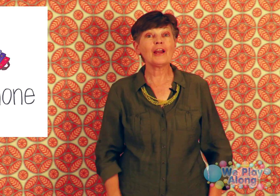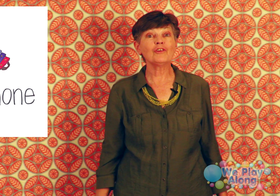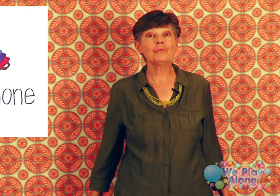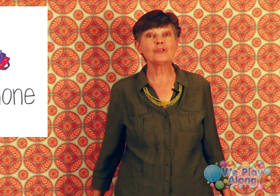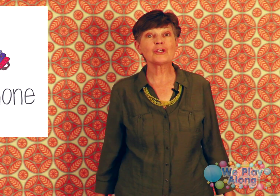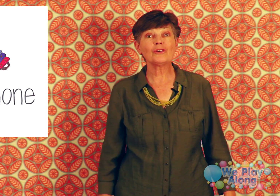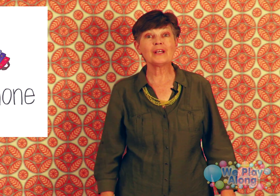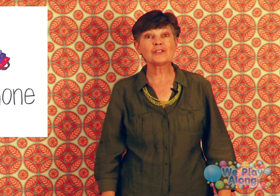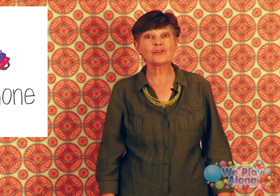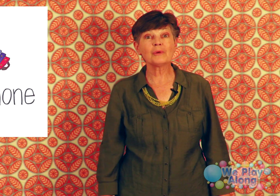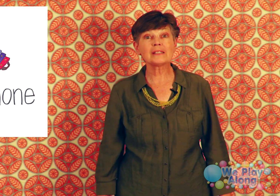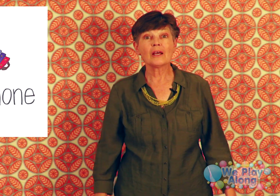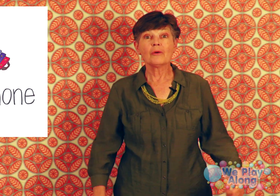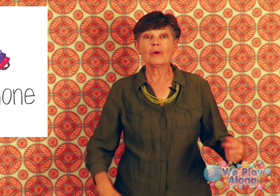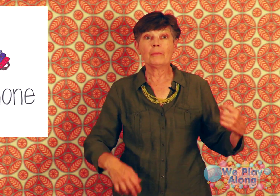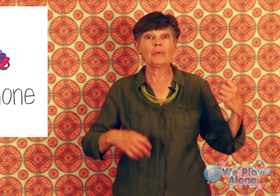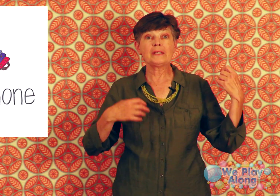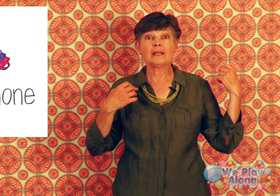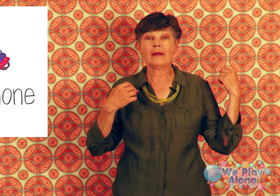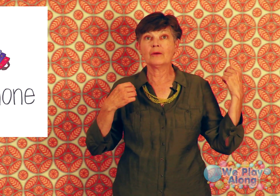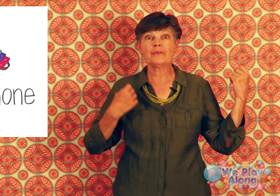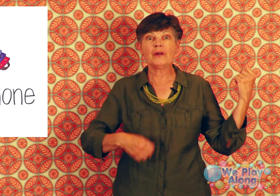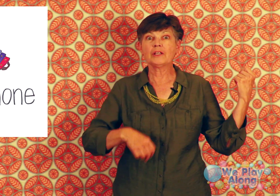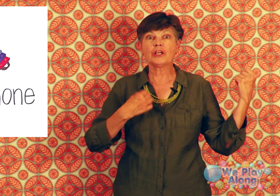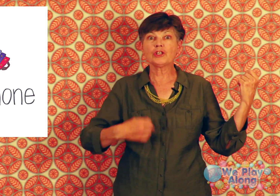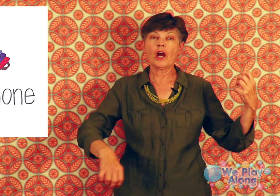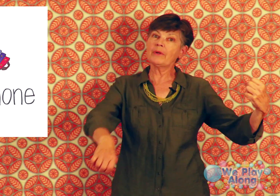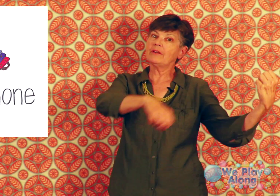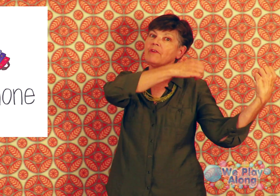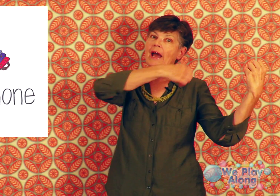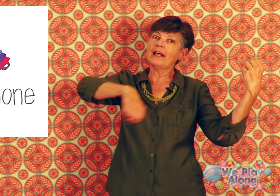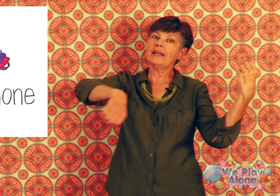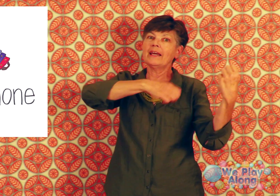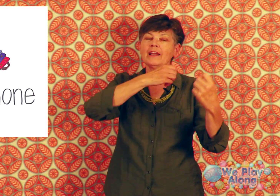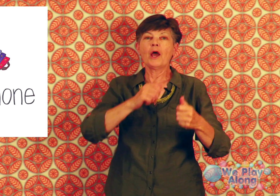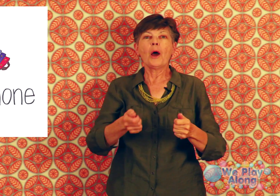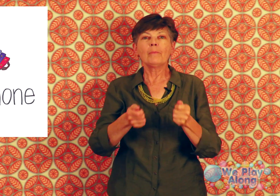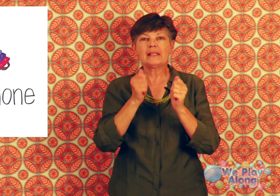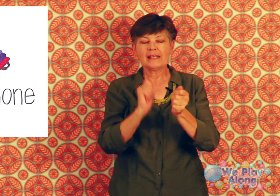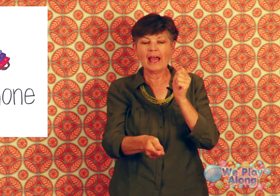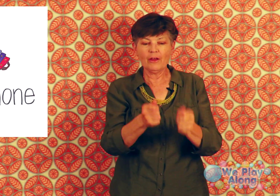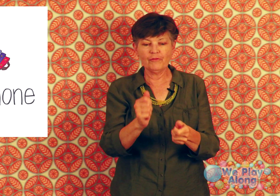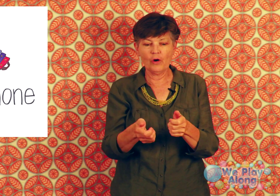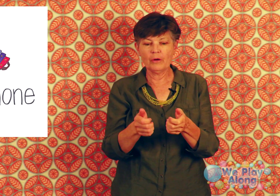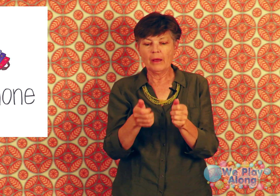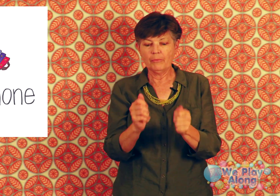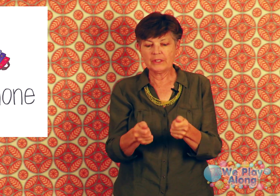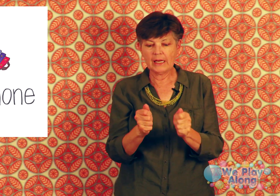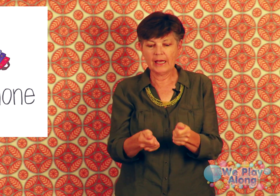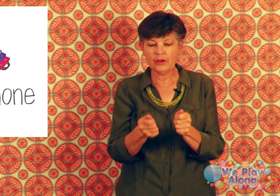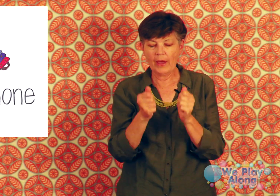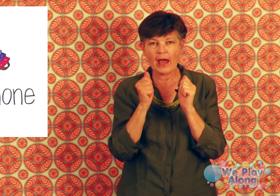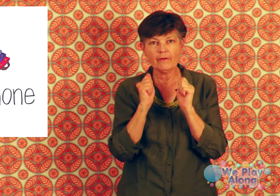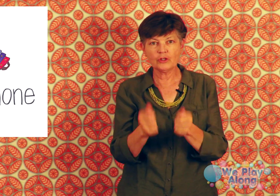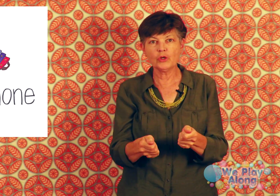of your musical instruments, remember I think we've done guitar, we did violin, but xylophone, pretend like you have